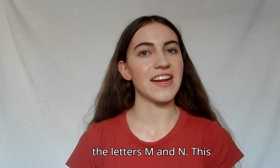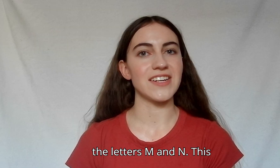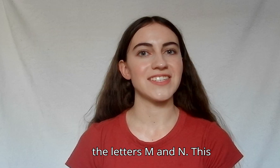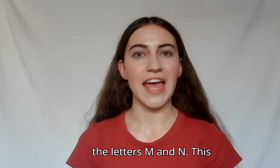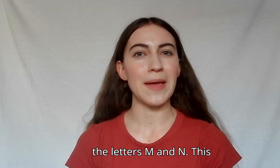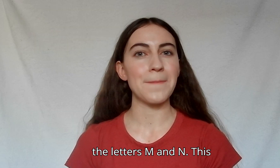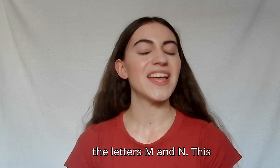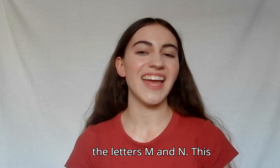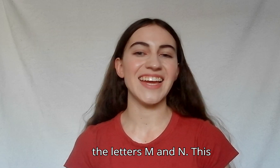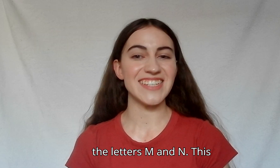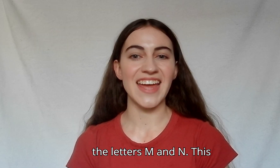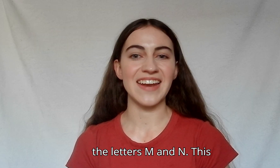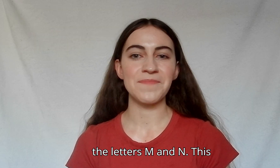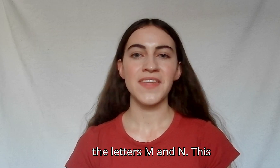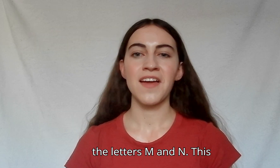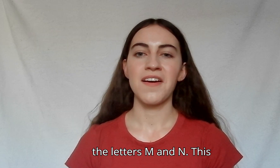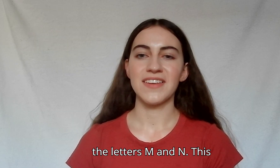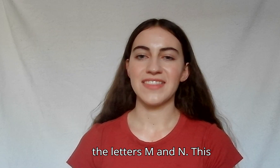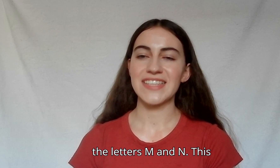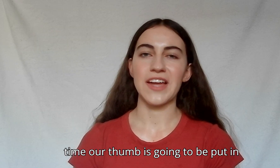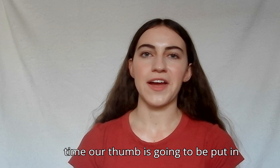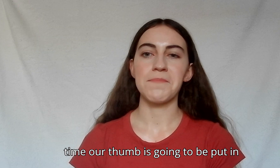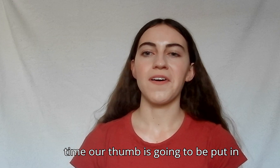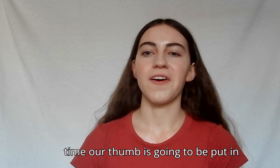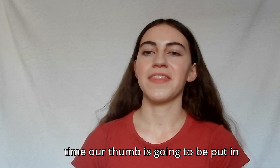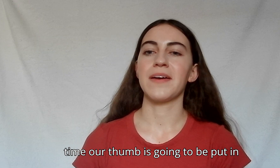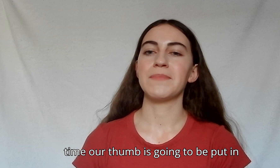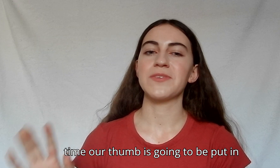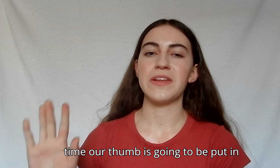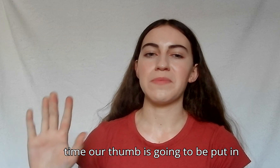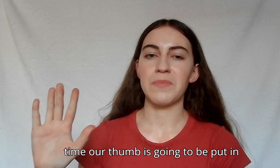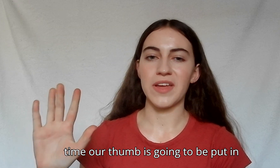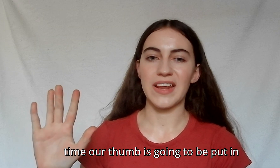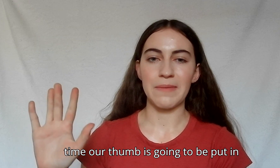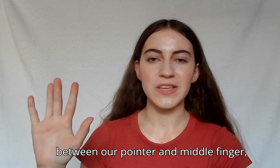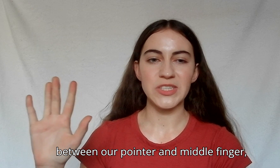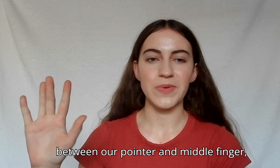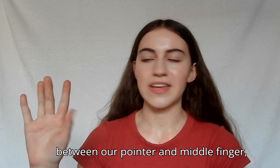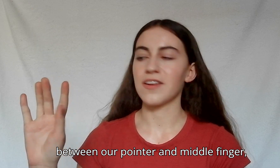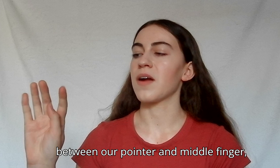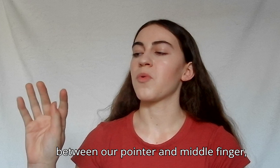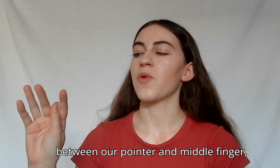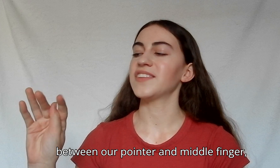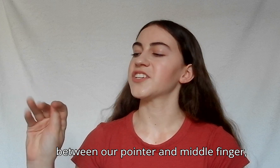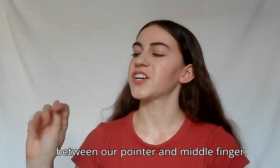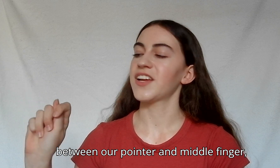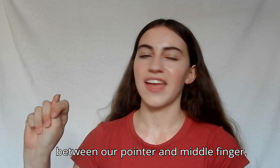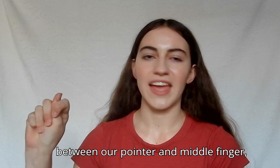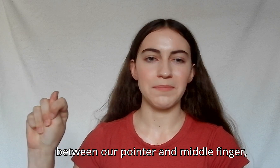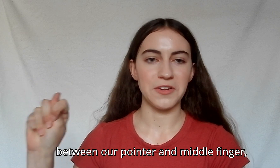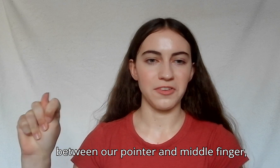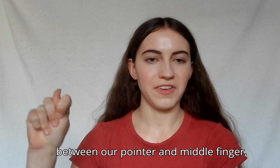letters M and N. This time, our thumb is going to be put in between our pointer and middle